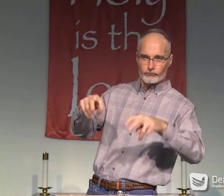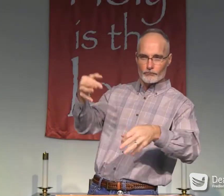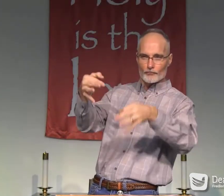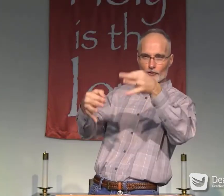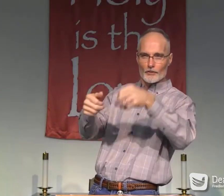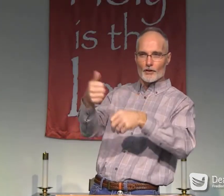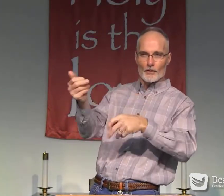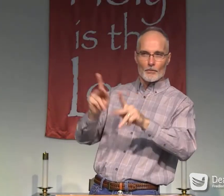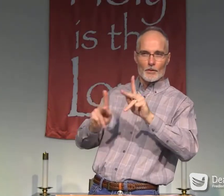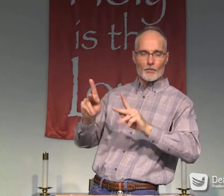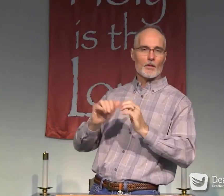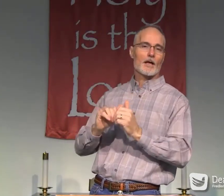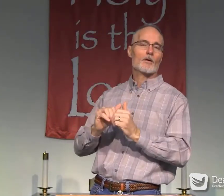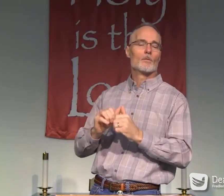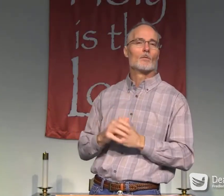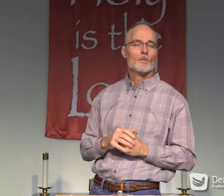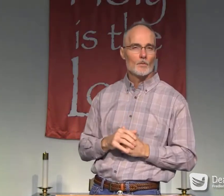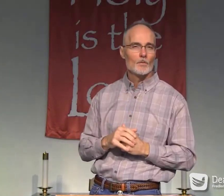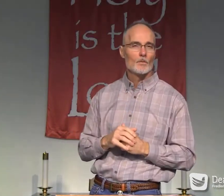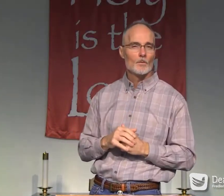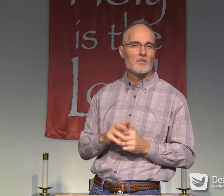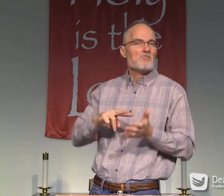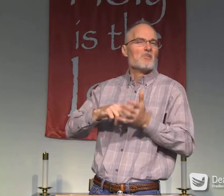How do you typically measure or judge other people?